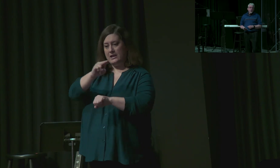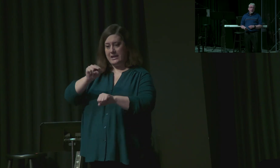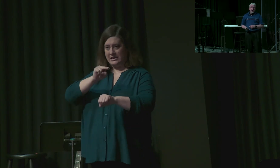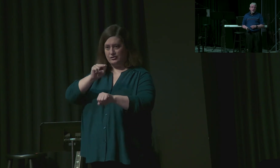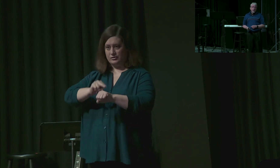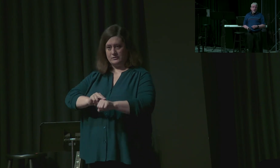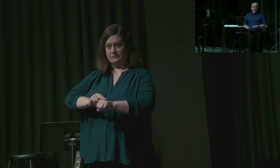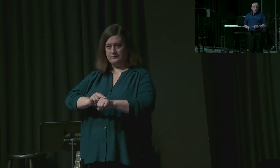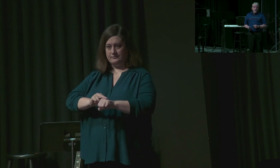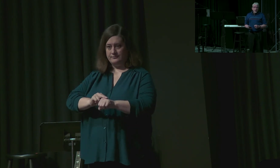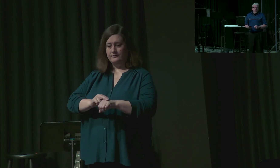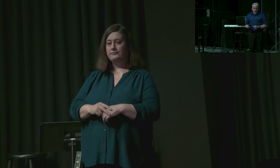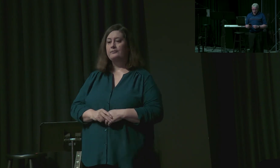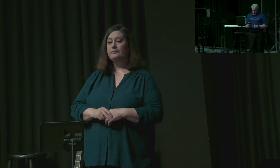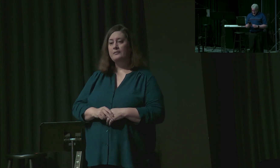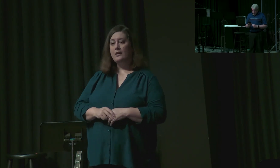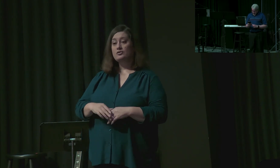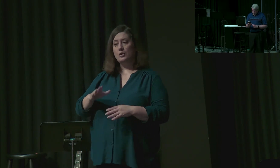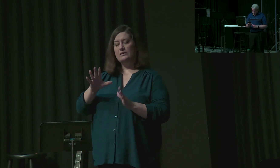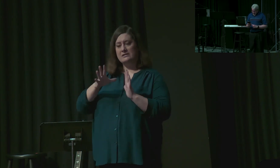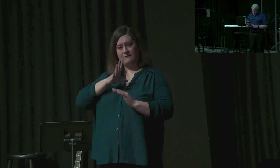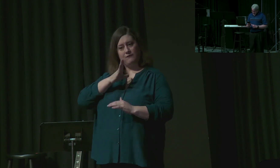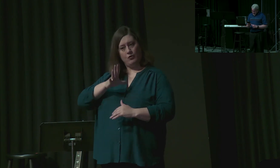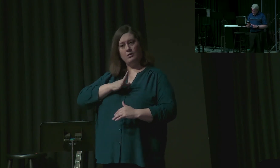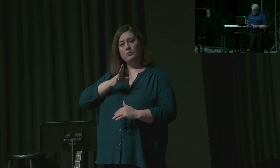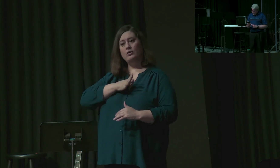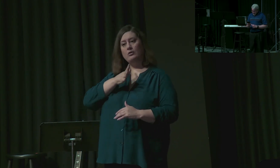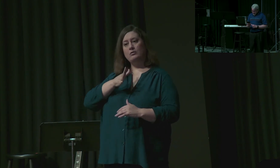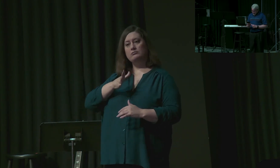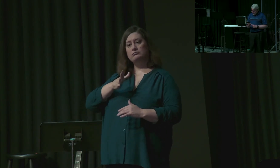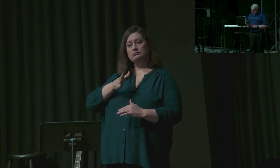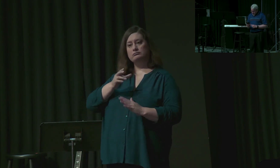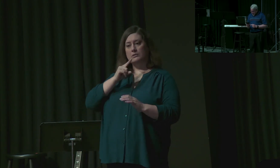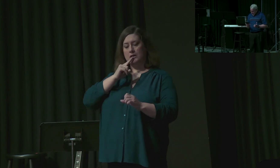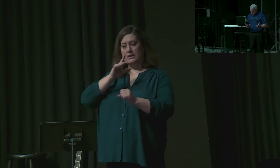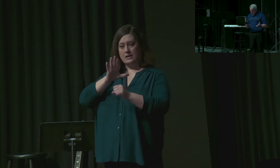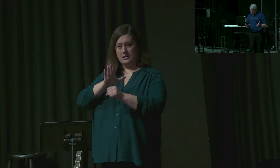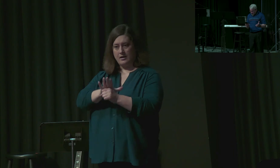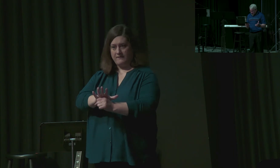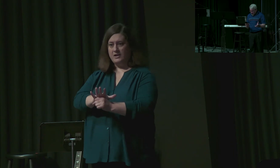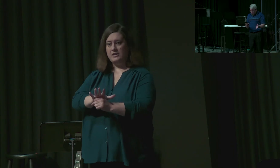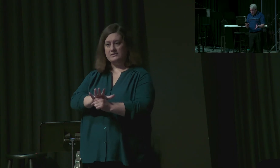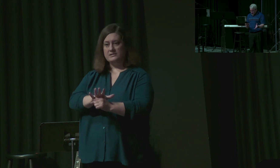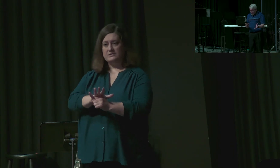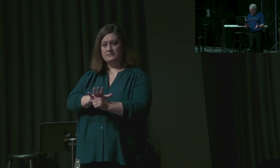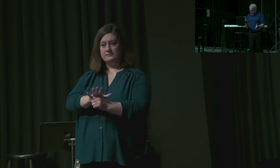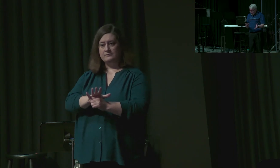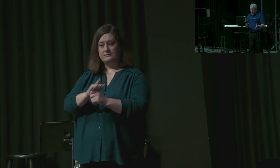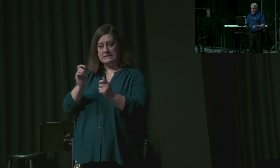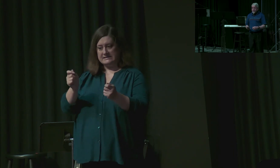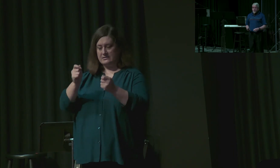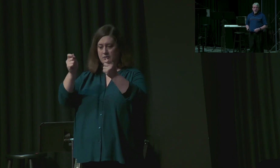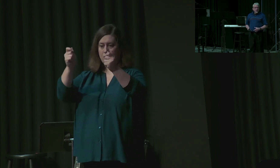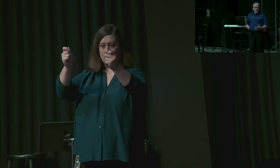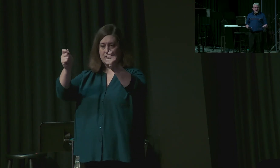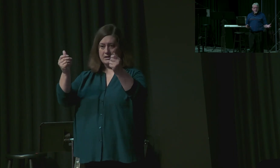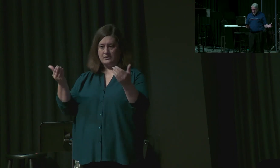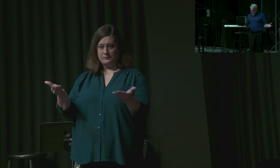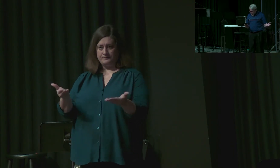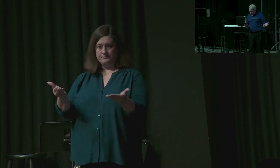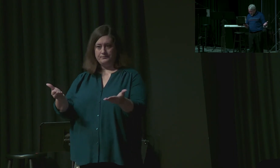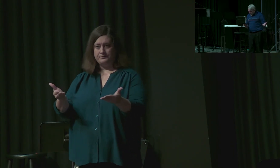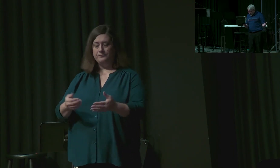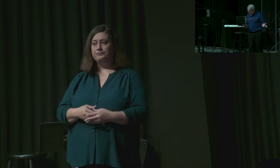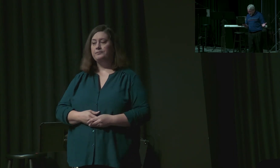engages with God and prevails. So these two boys are going to become a part, not just